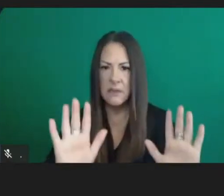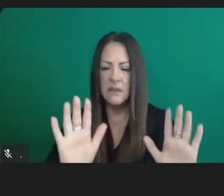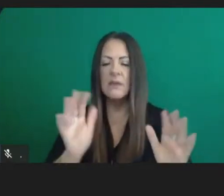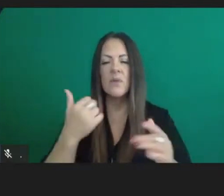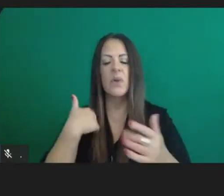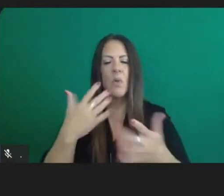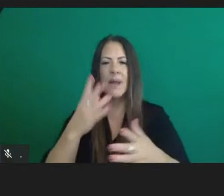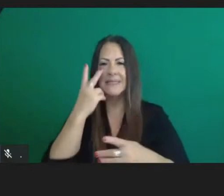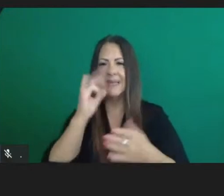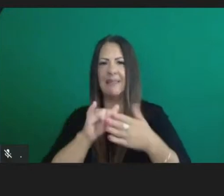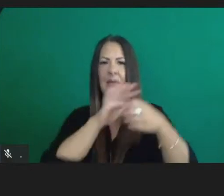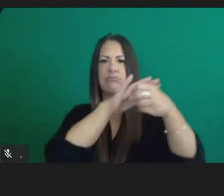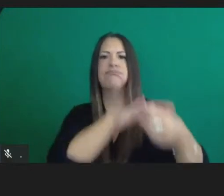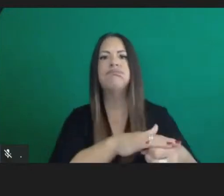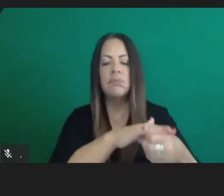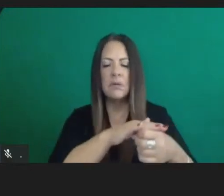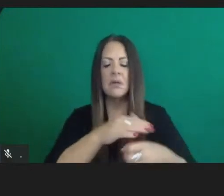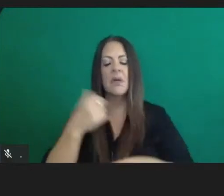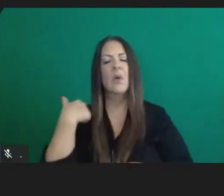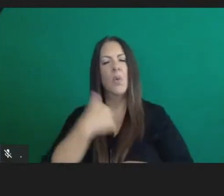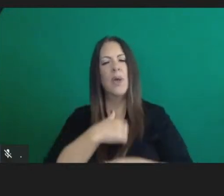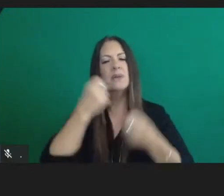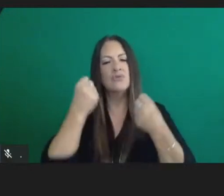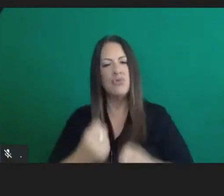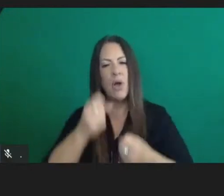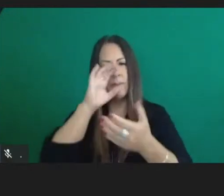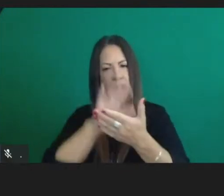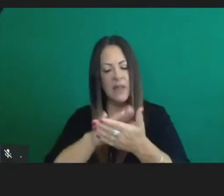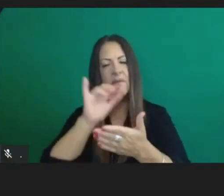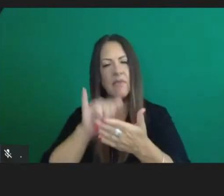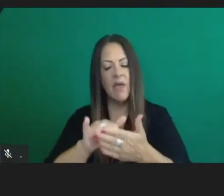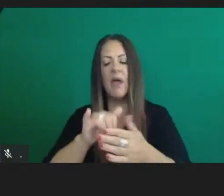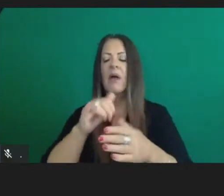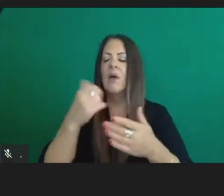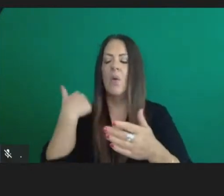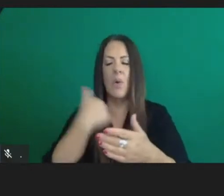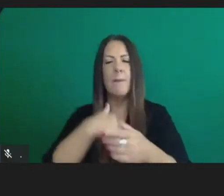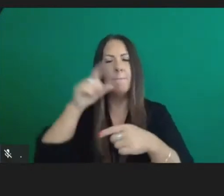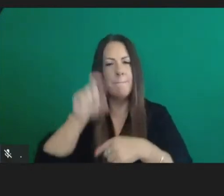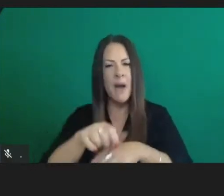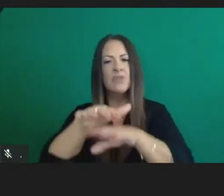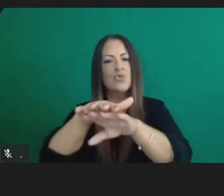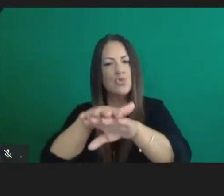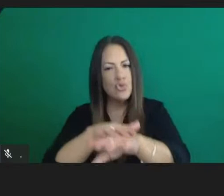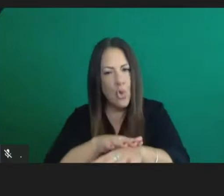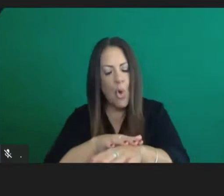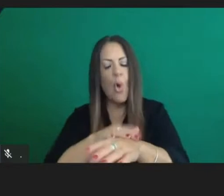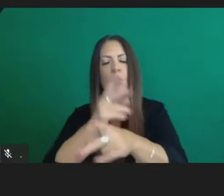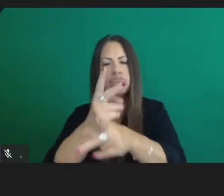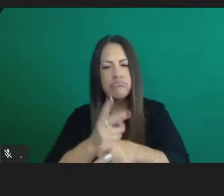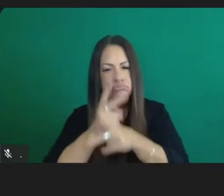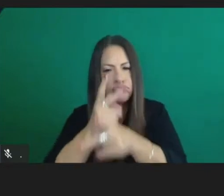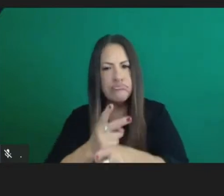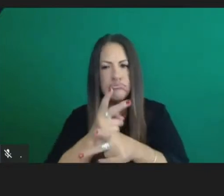believe that the slow, stringent approach is going to help support California to manage through this stable period,